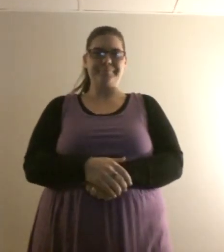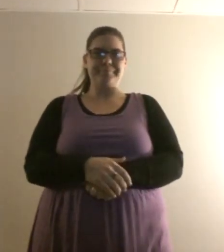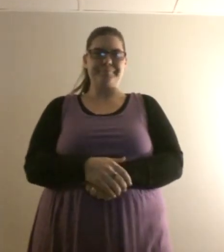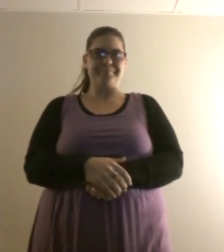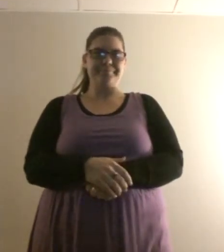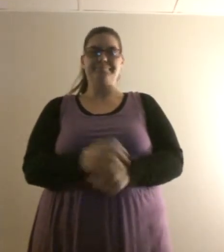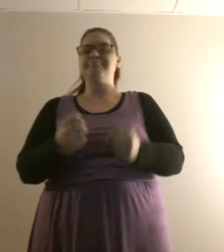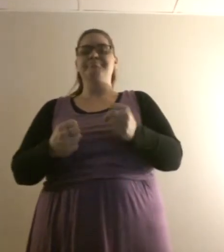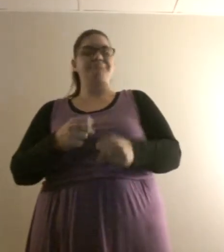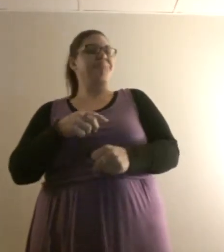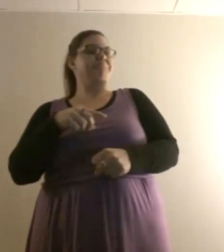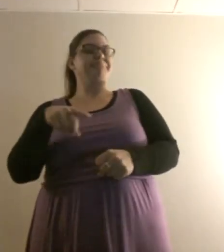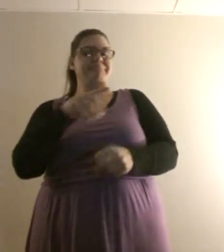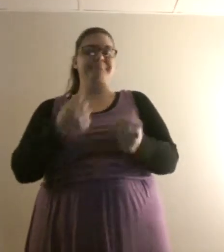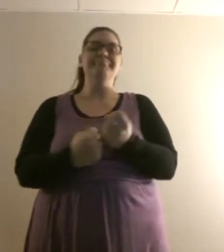supported the colony.